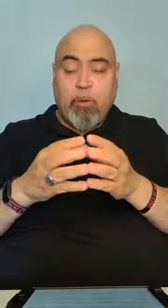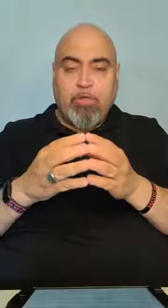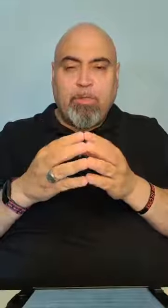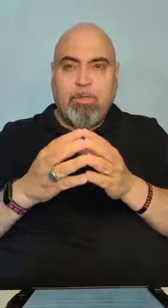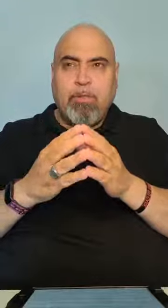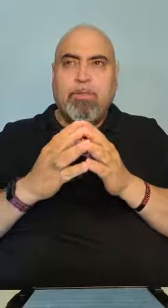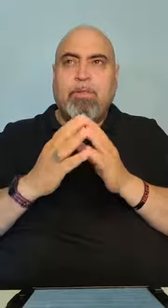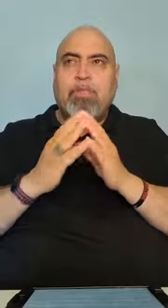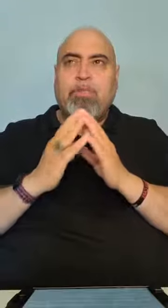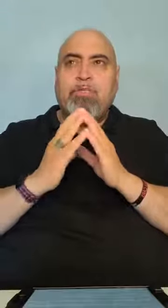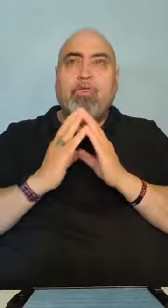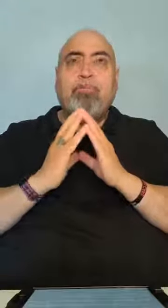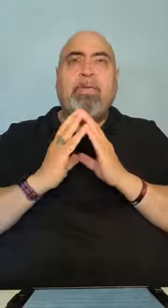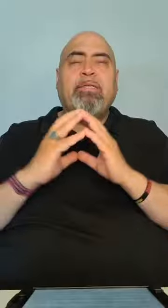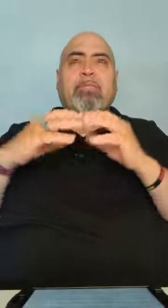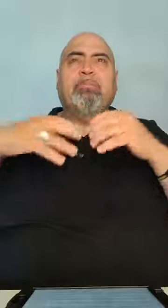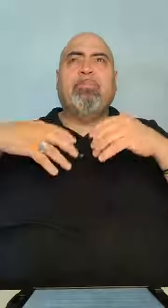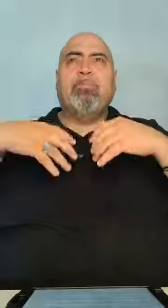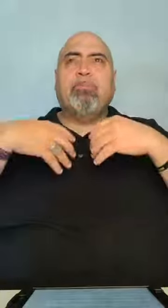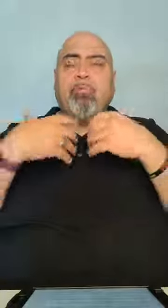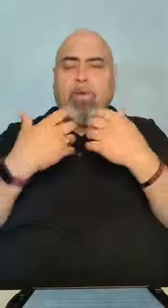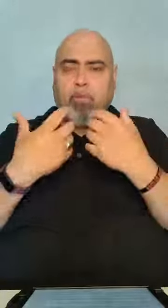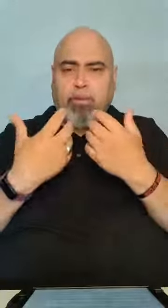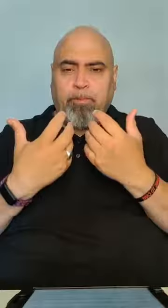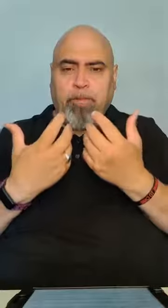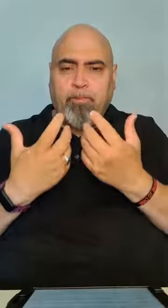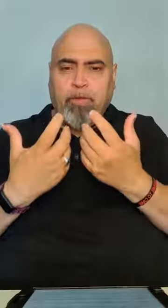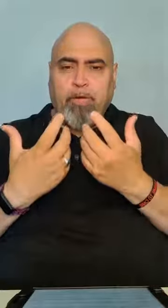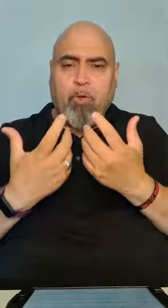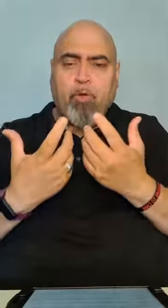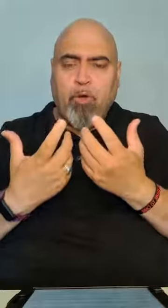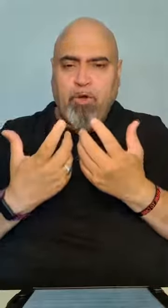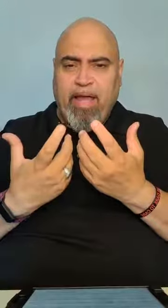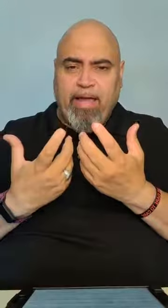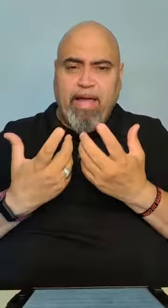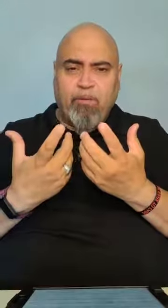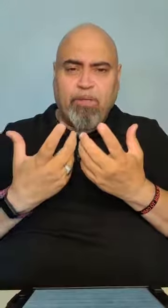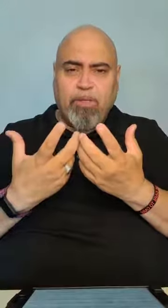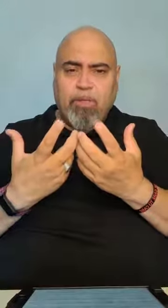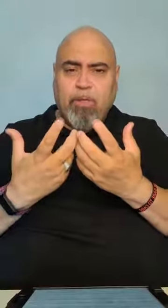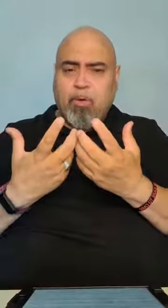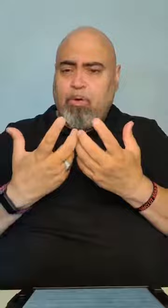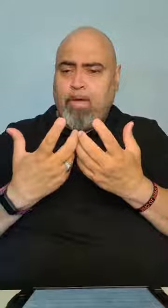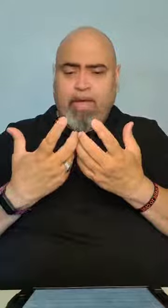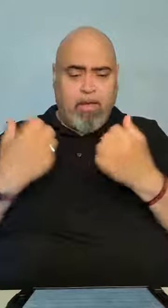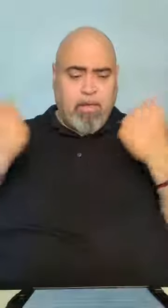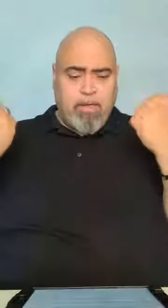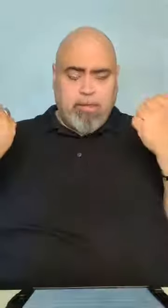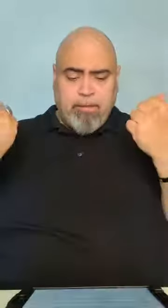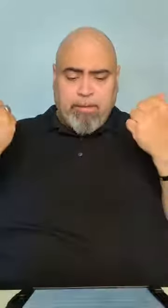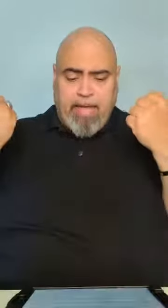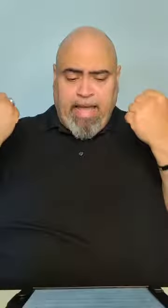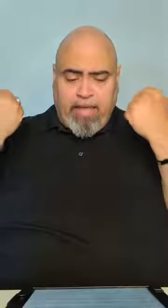confusion and disillusionment to the point where people can no longer hang out or hang on, and